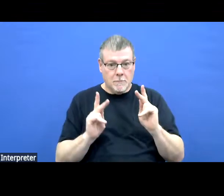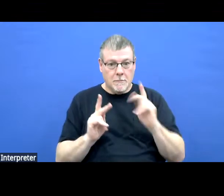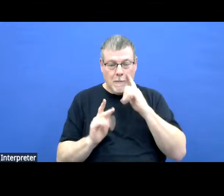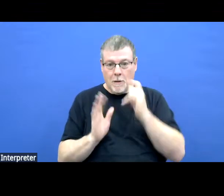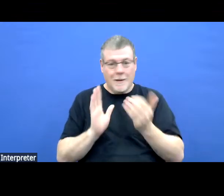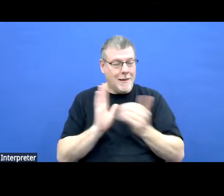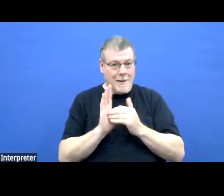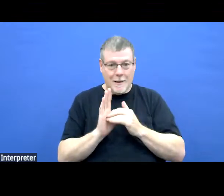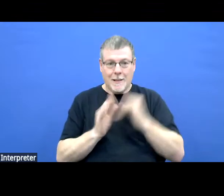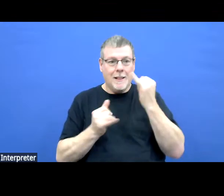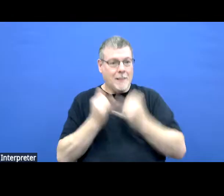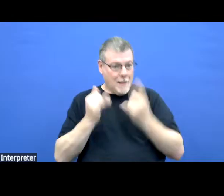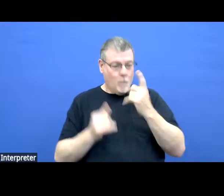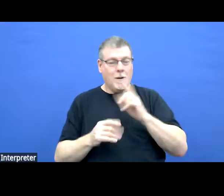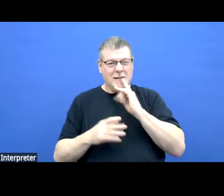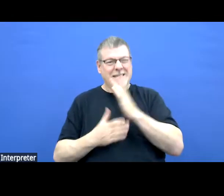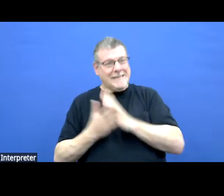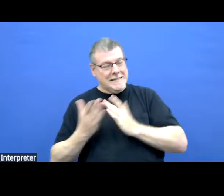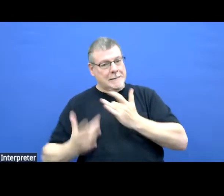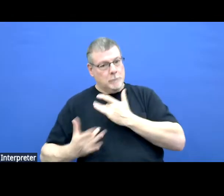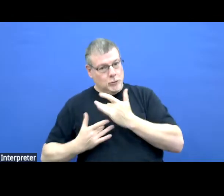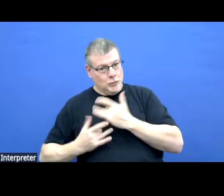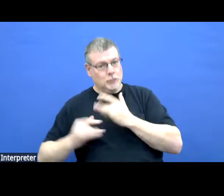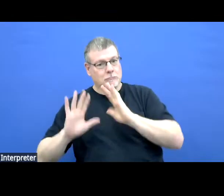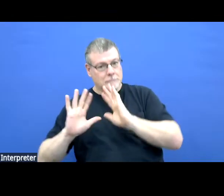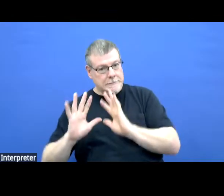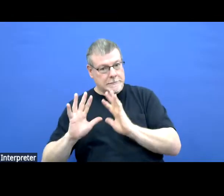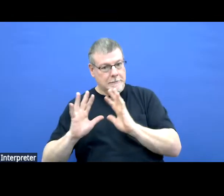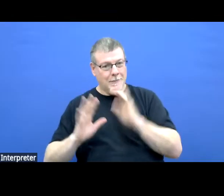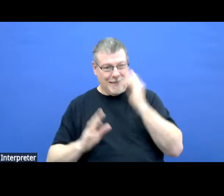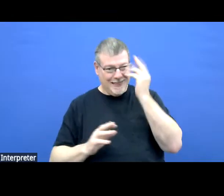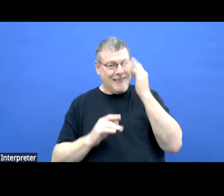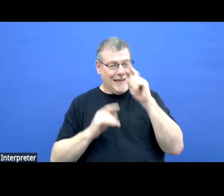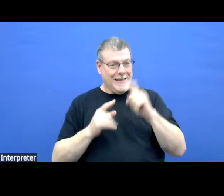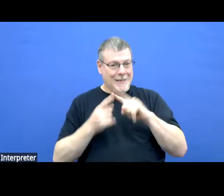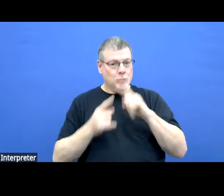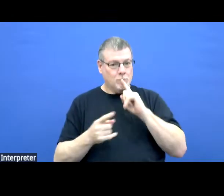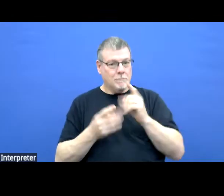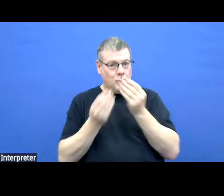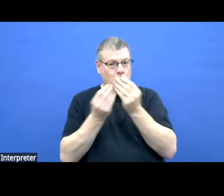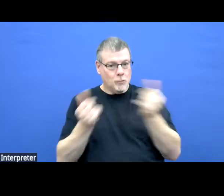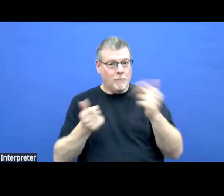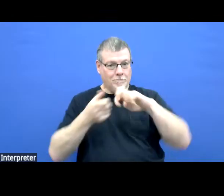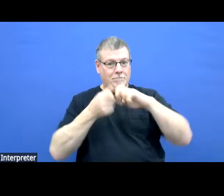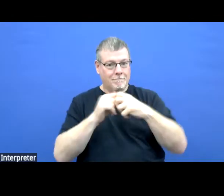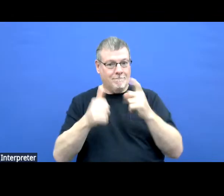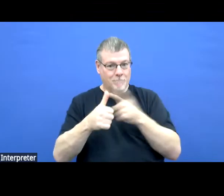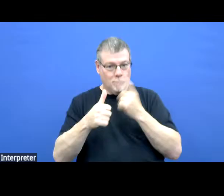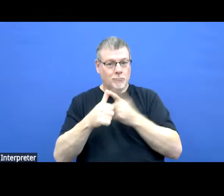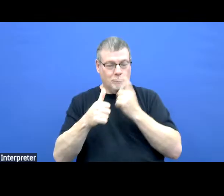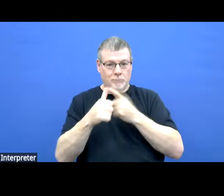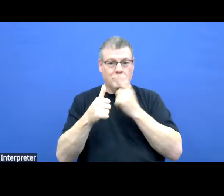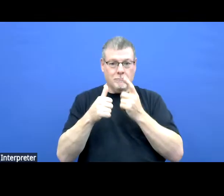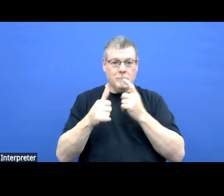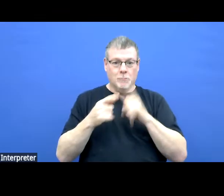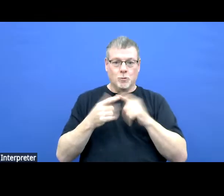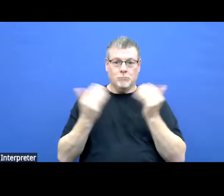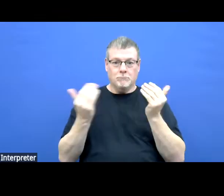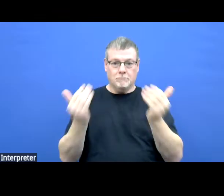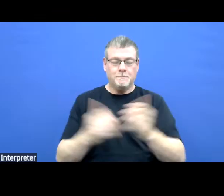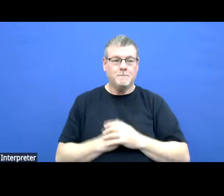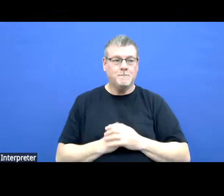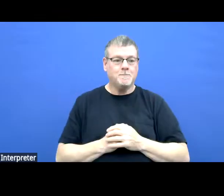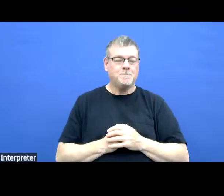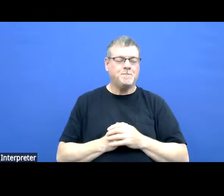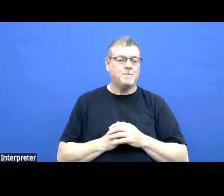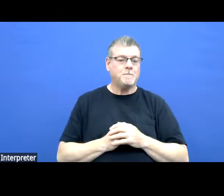like the last one, there are some concerns that we think would have to be mitigated in order to go forward. But, you